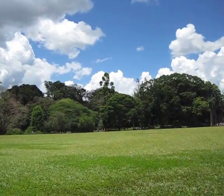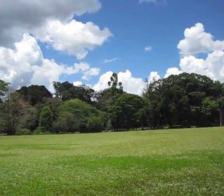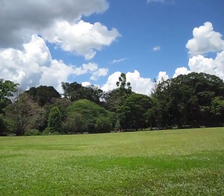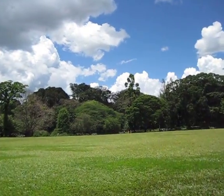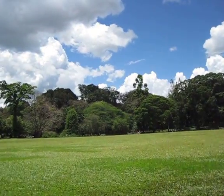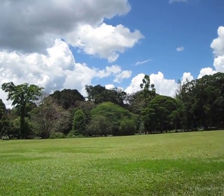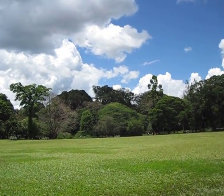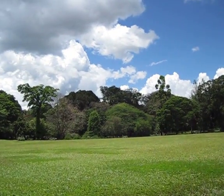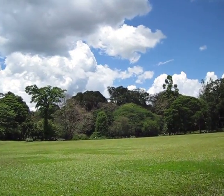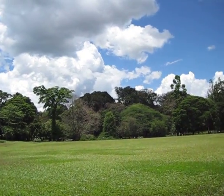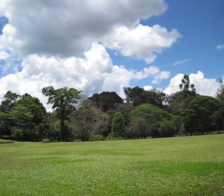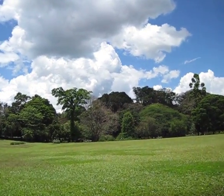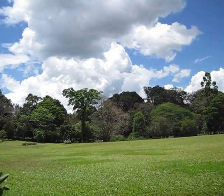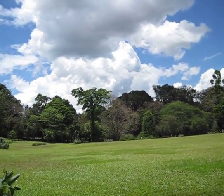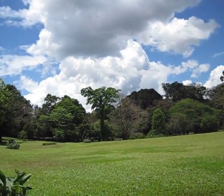Thank you.